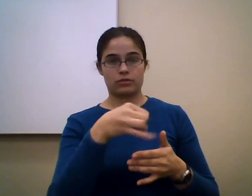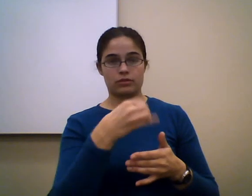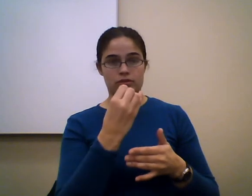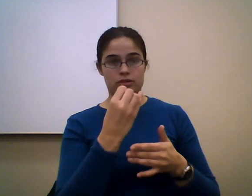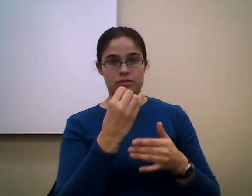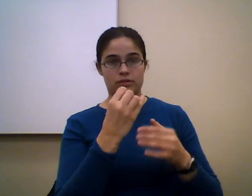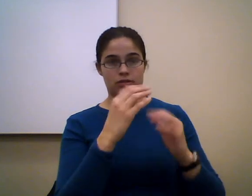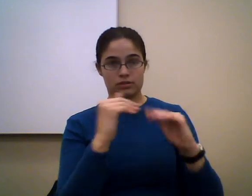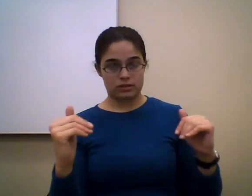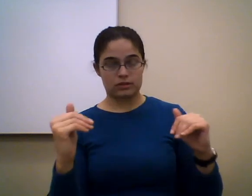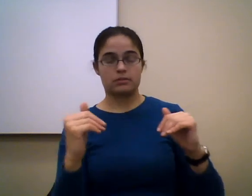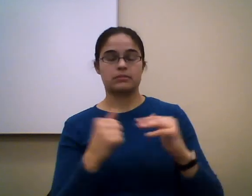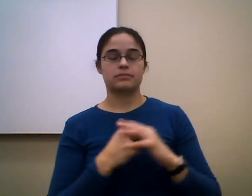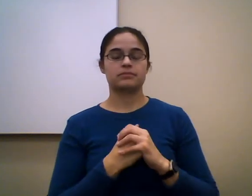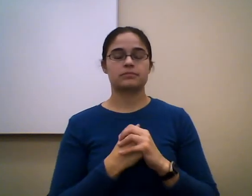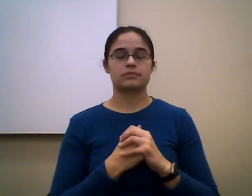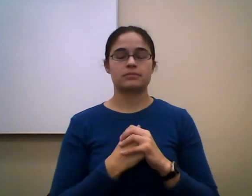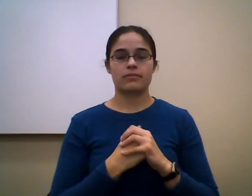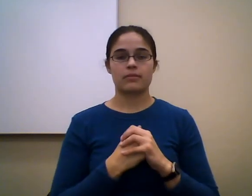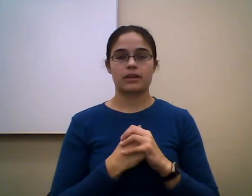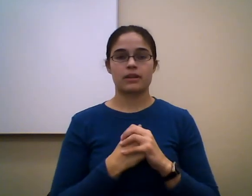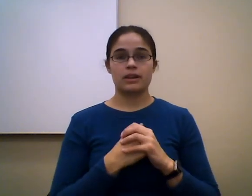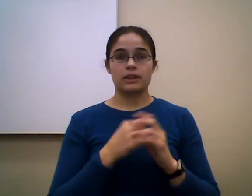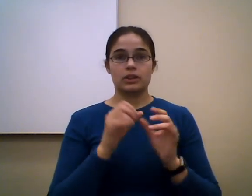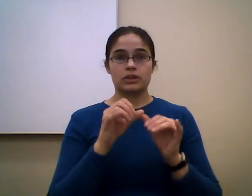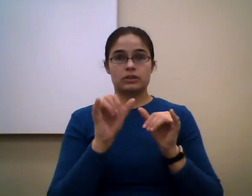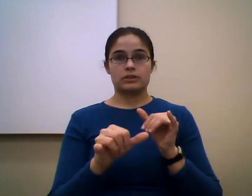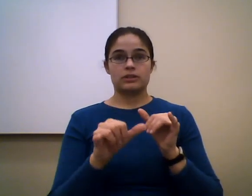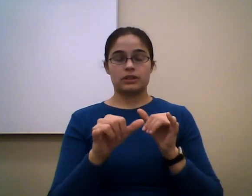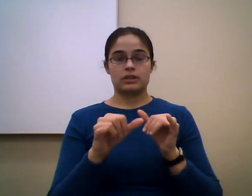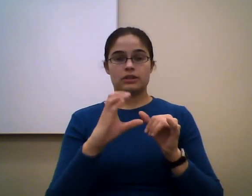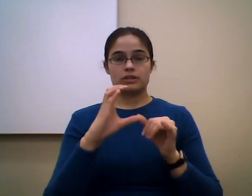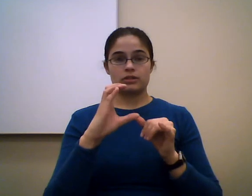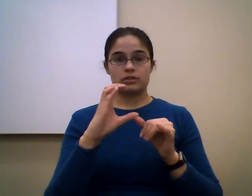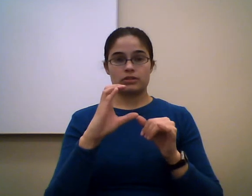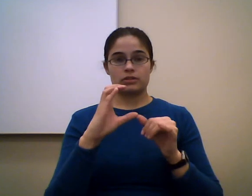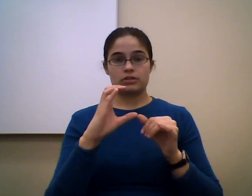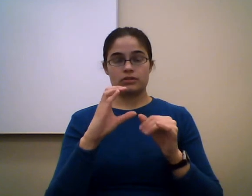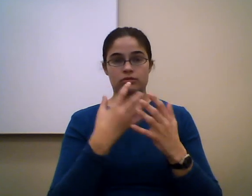Corrections or whatever correctional facility for the time he is sentenced and released on parole.